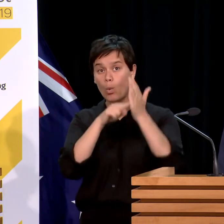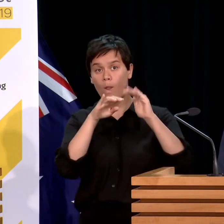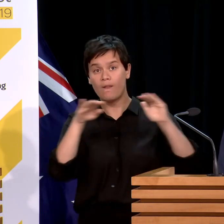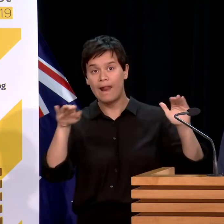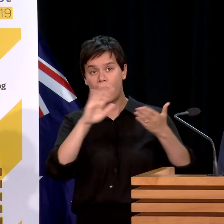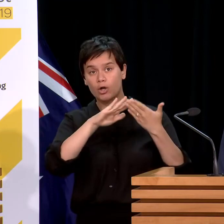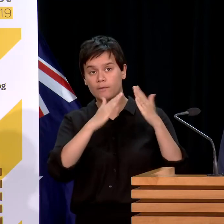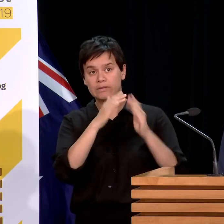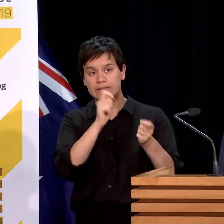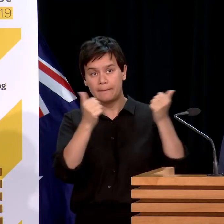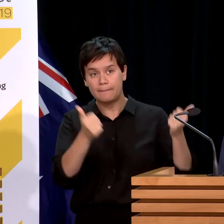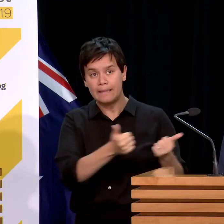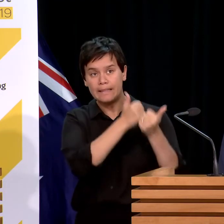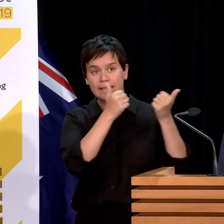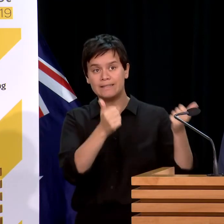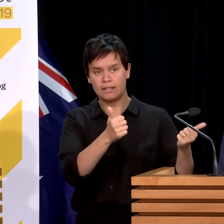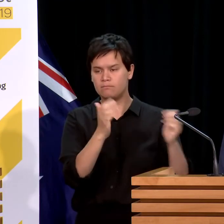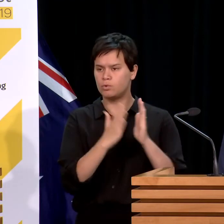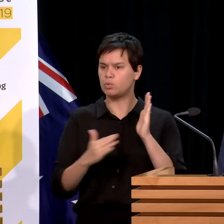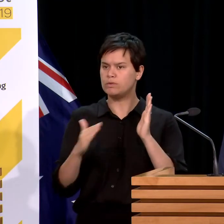continues to provide us with a level of